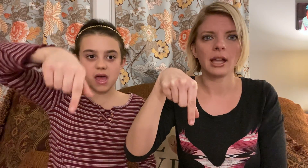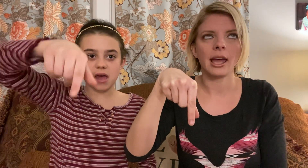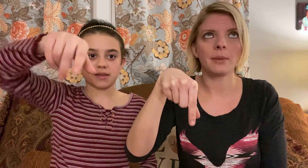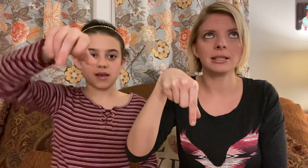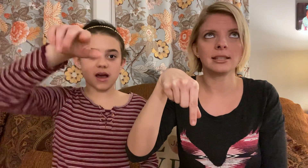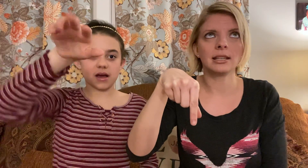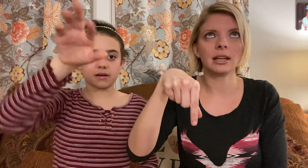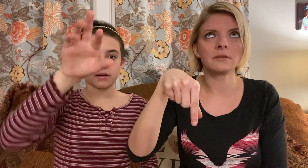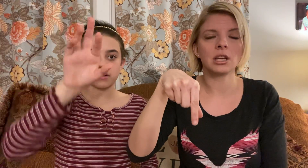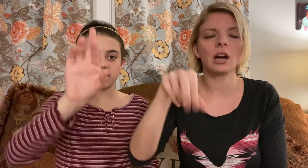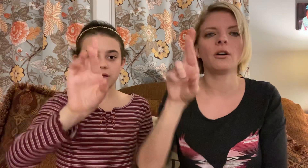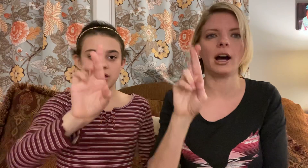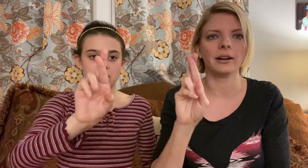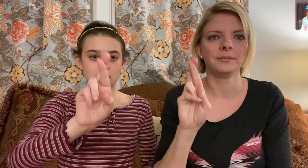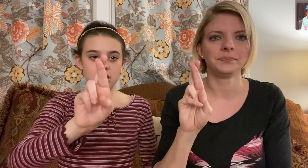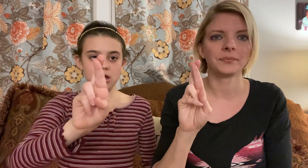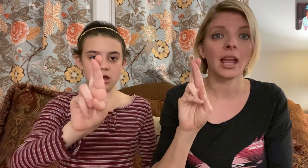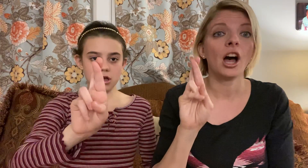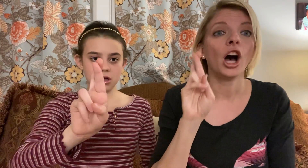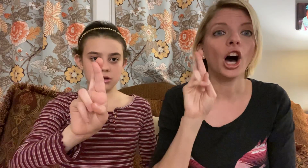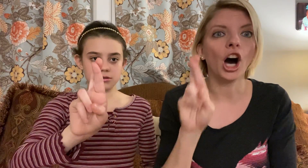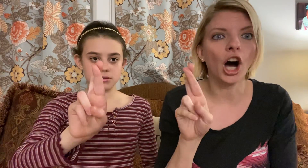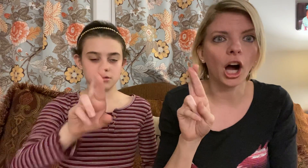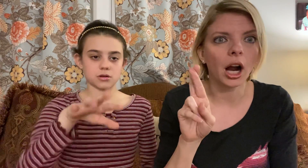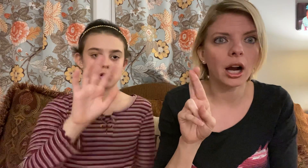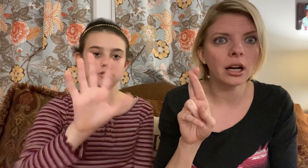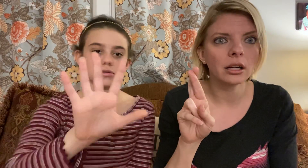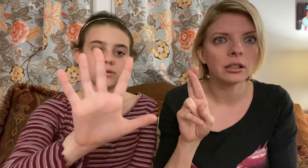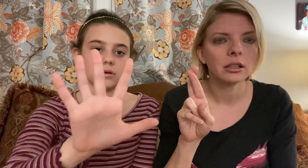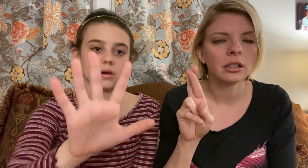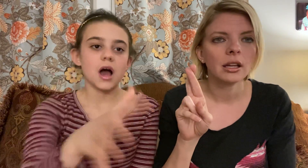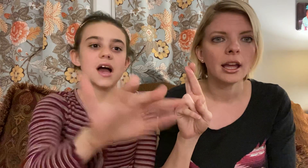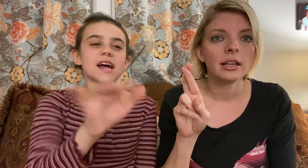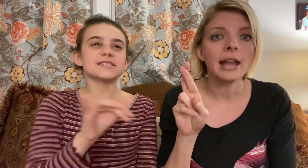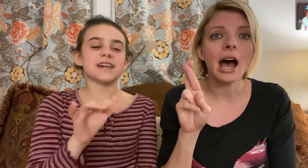A, B, C, D, E, F, G. Oh, R. R. Now.